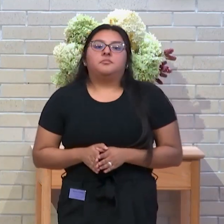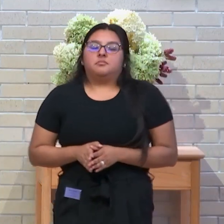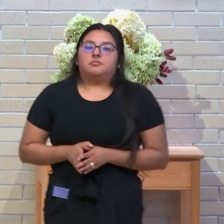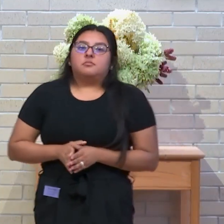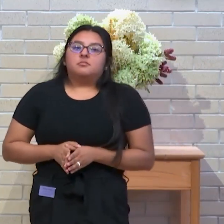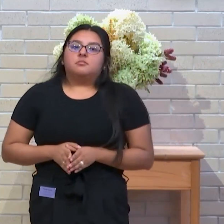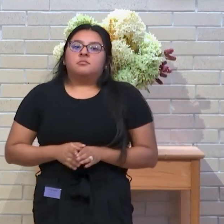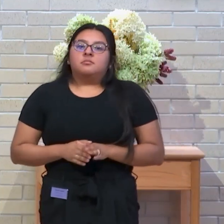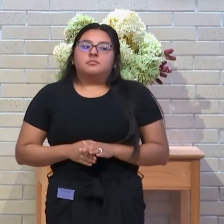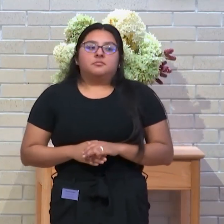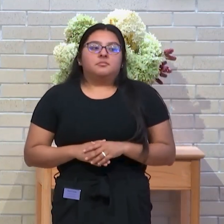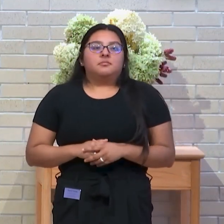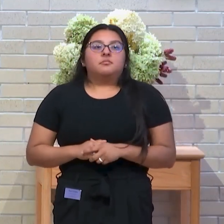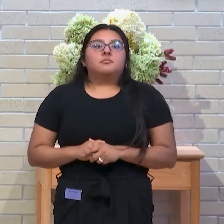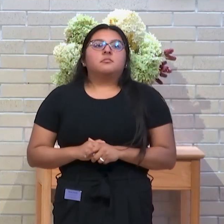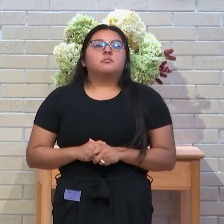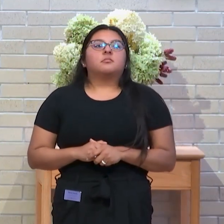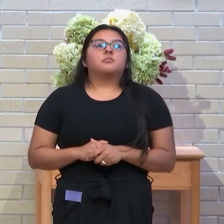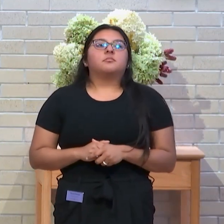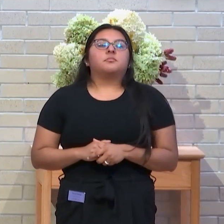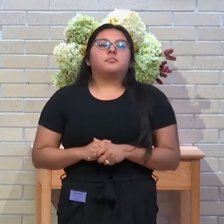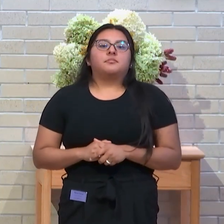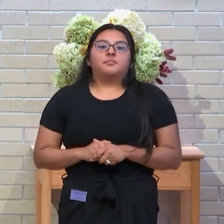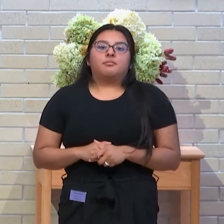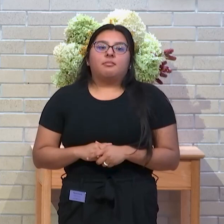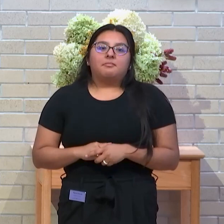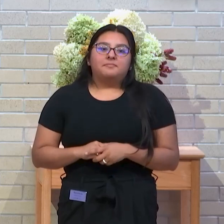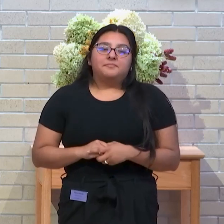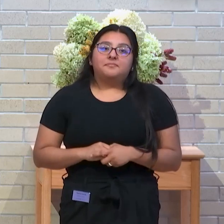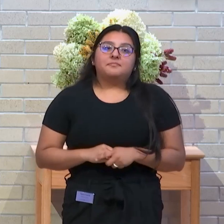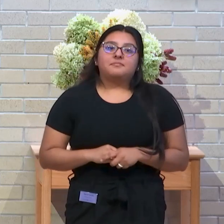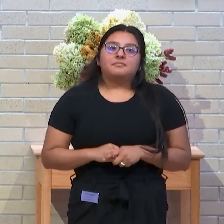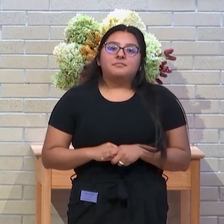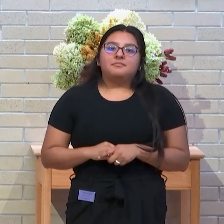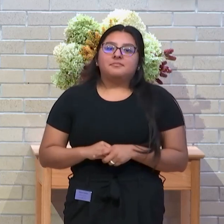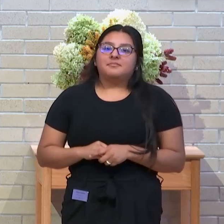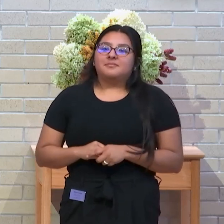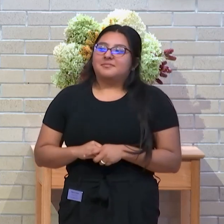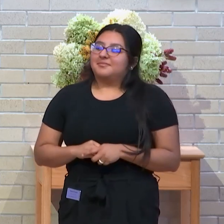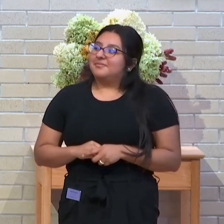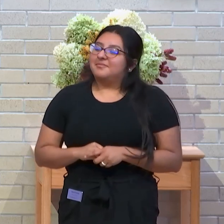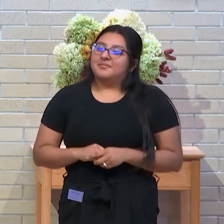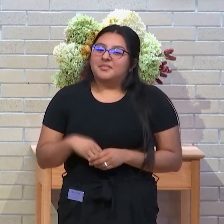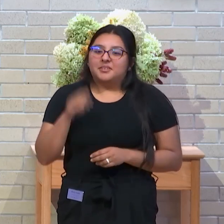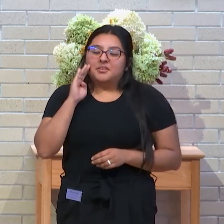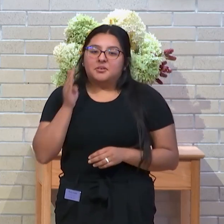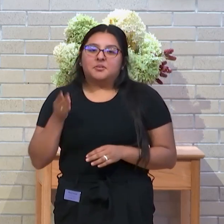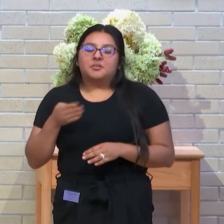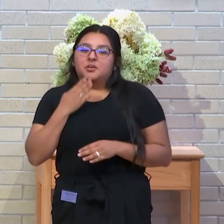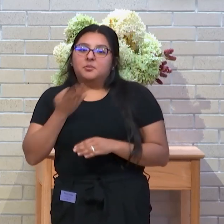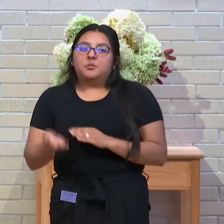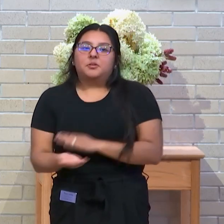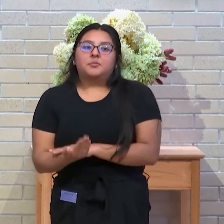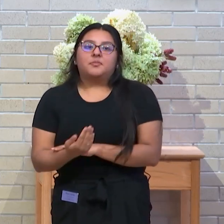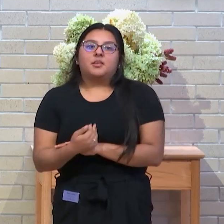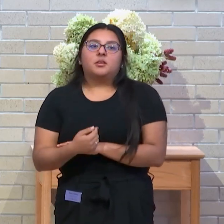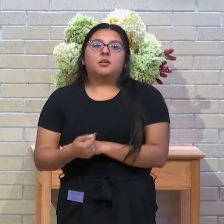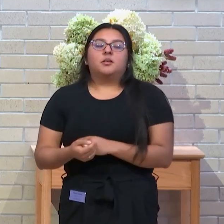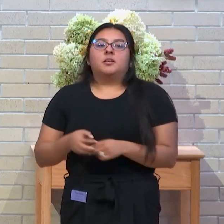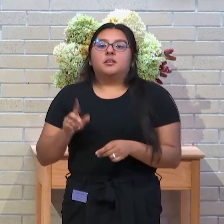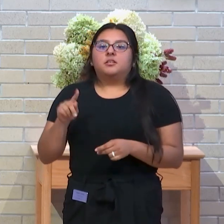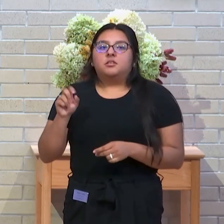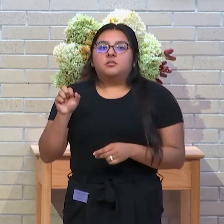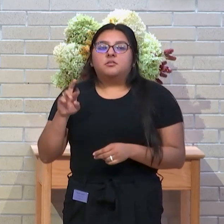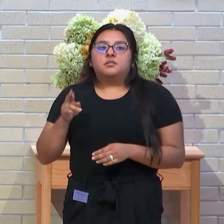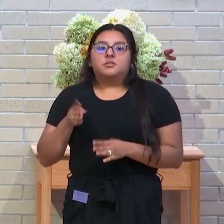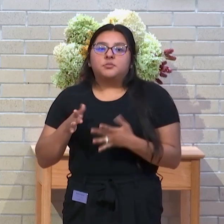Okay. morning. I'm Teresa, and I'm a junior psychology